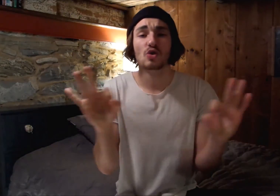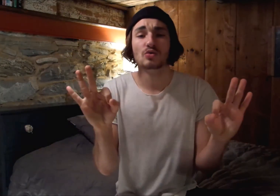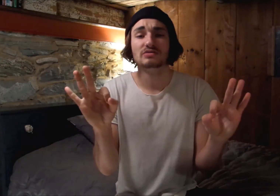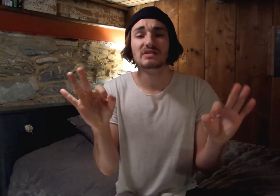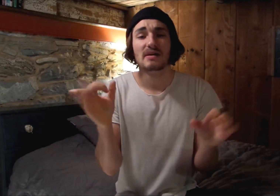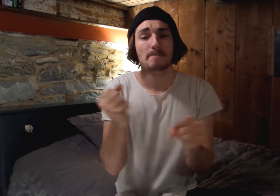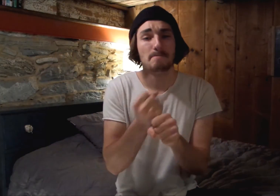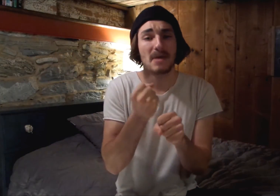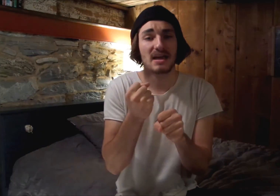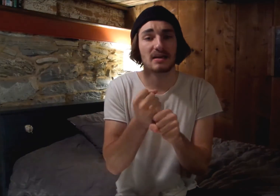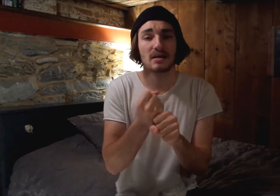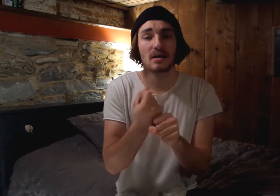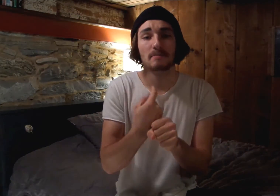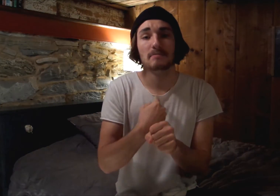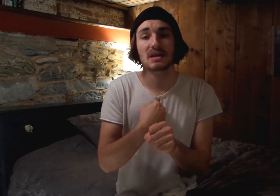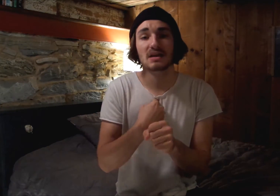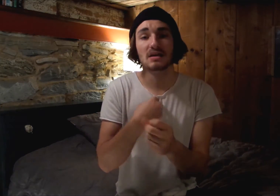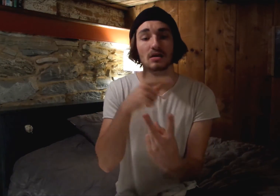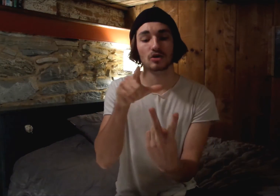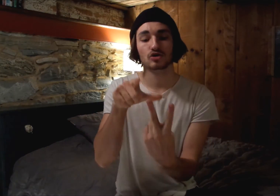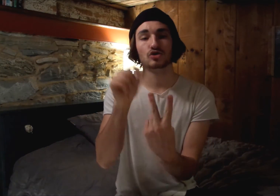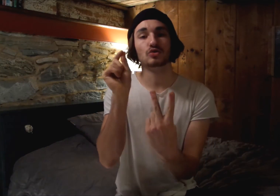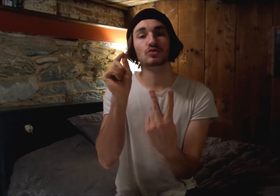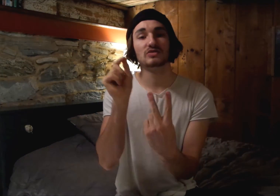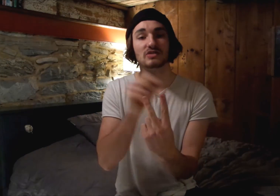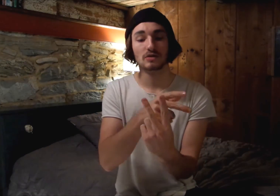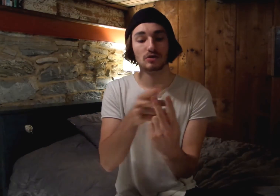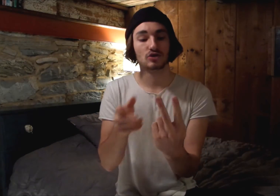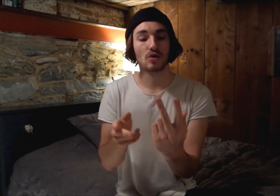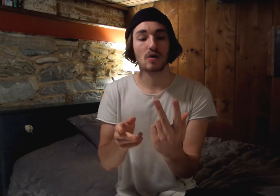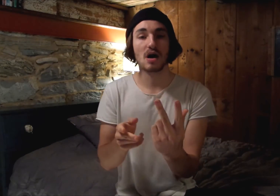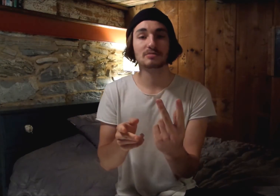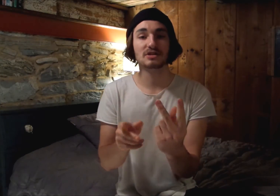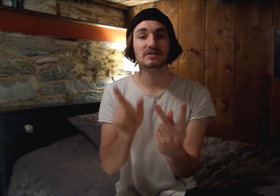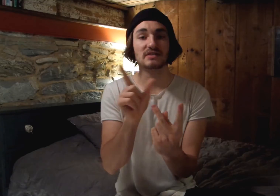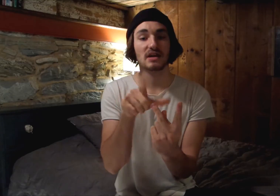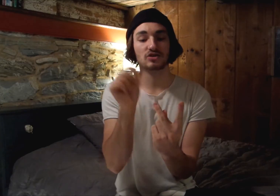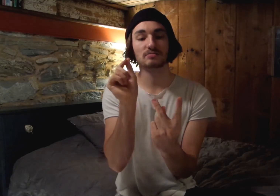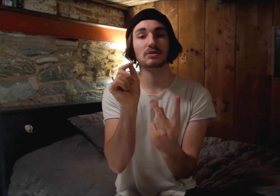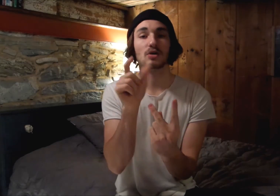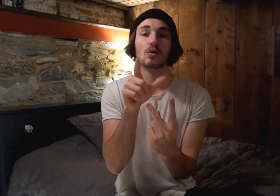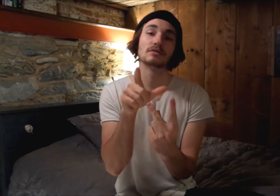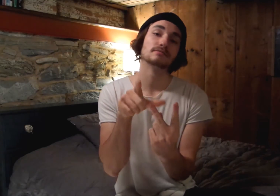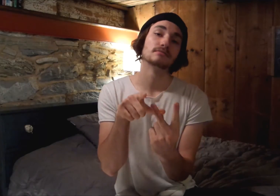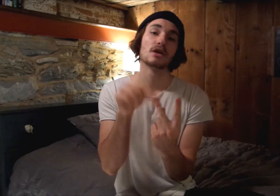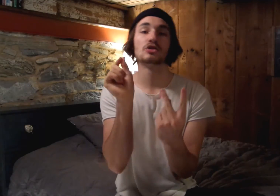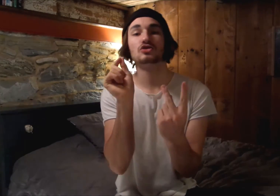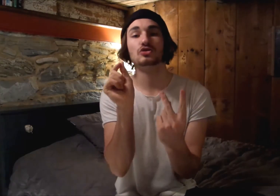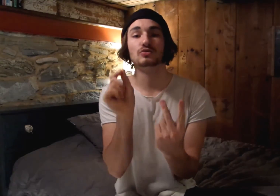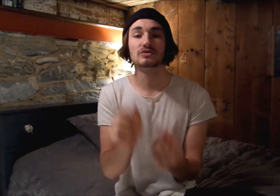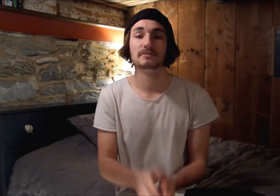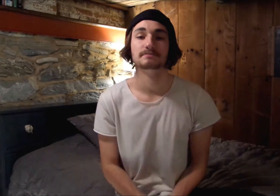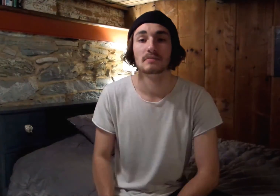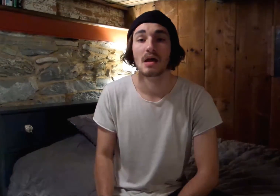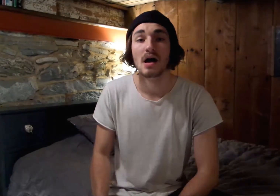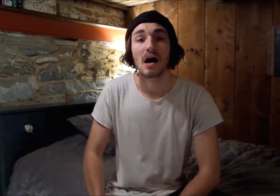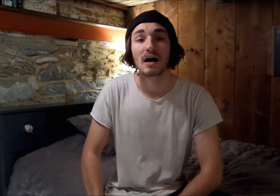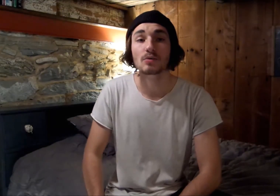Don't make me choose. Show options and just pluck one. Choose. I want